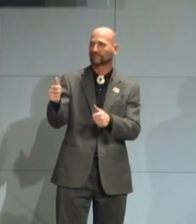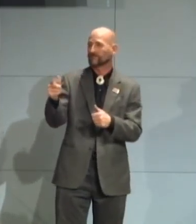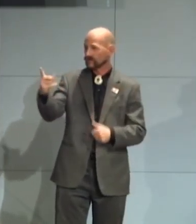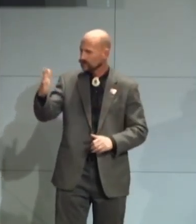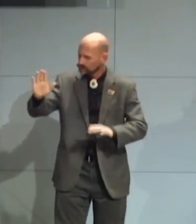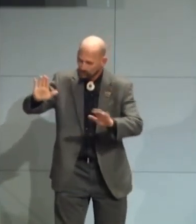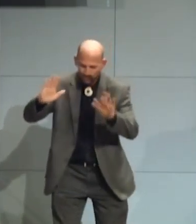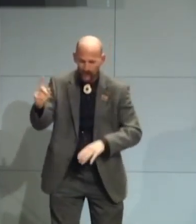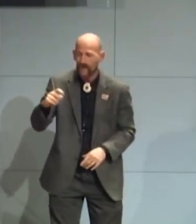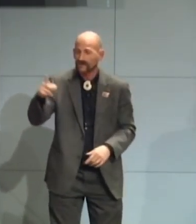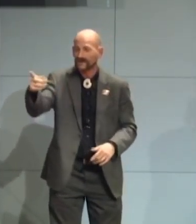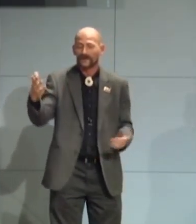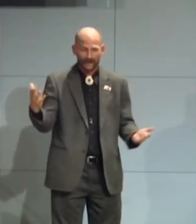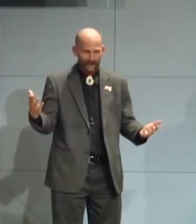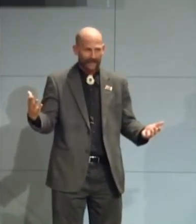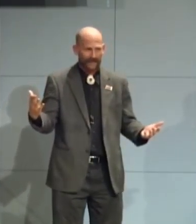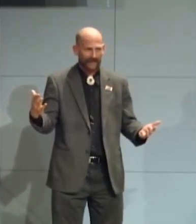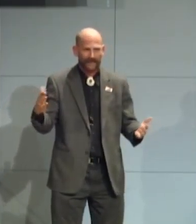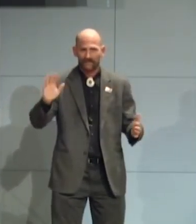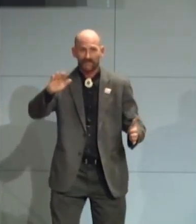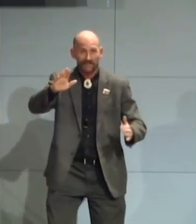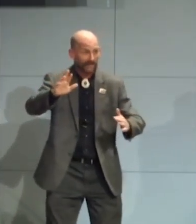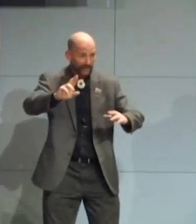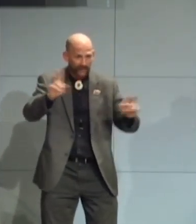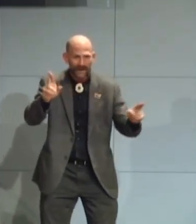me to be here with you. Thank you.